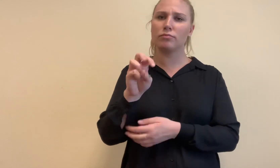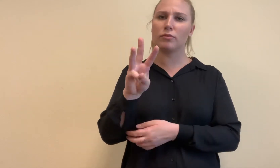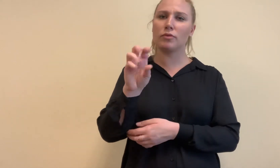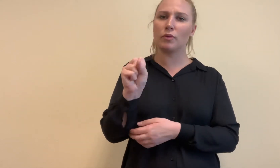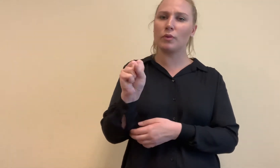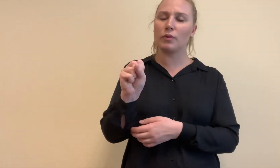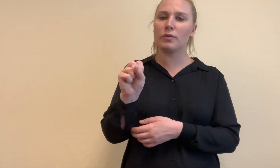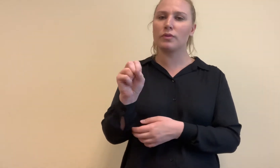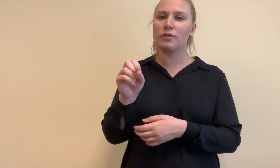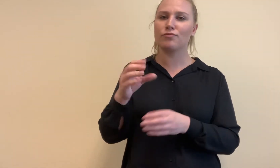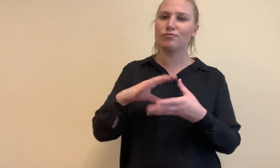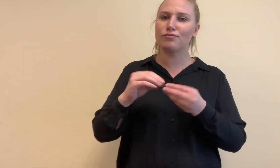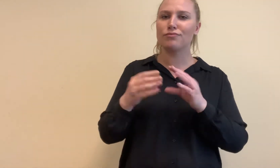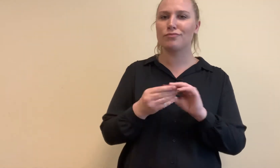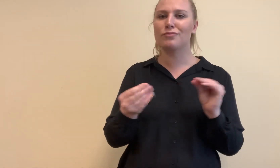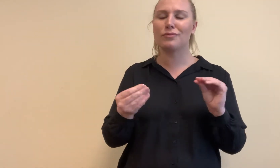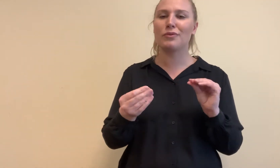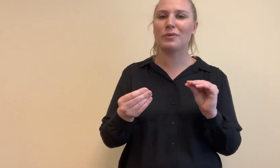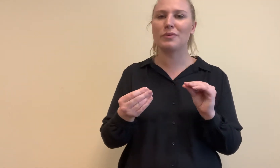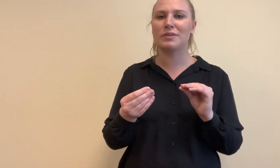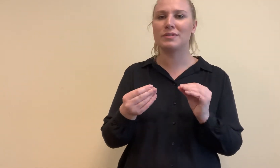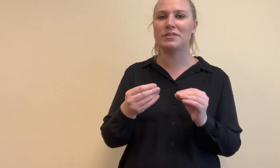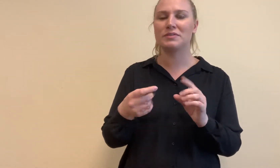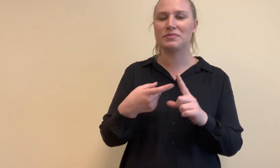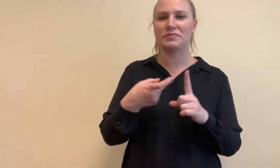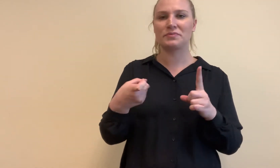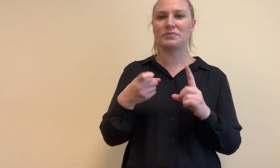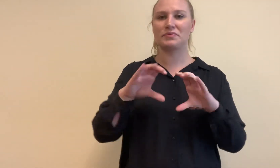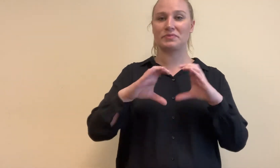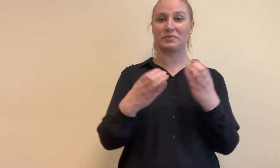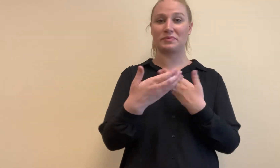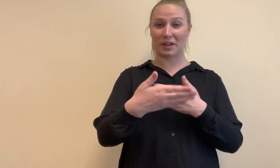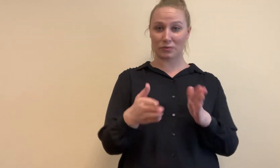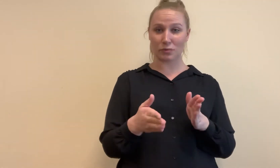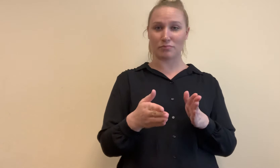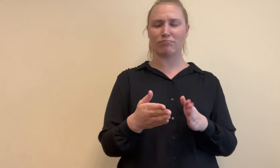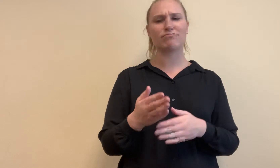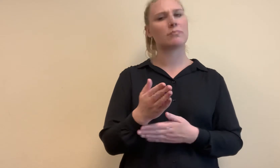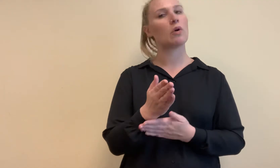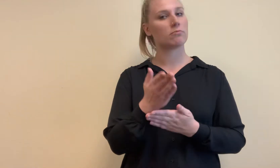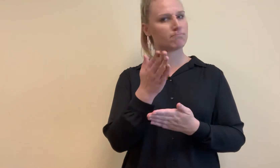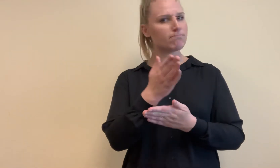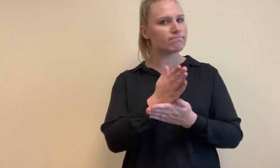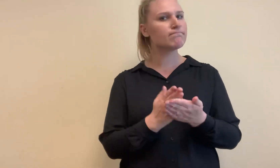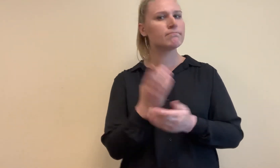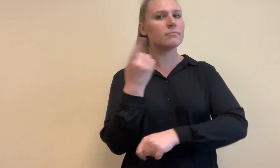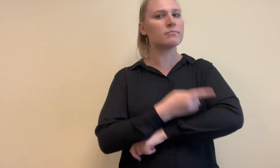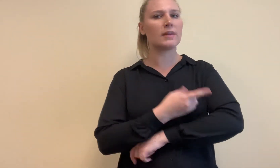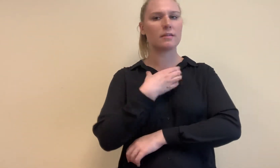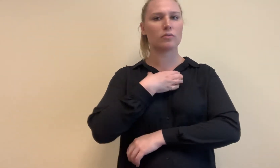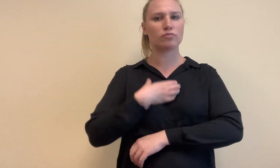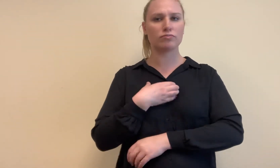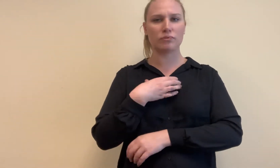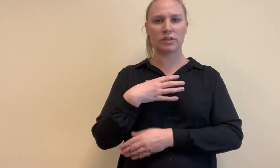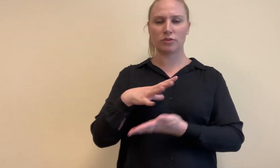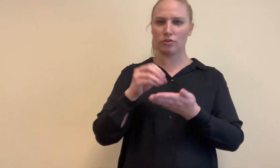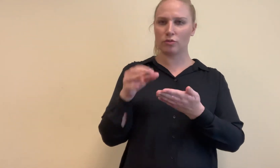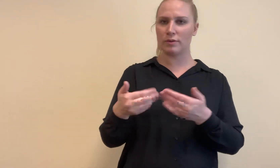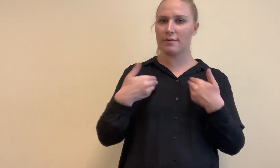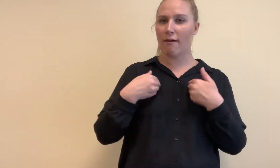certainly there are days I wished subject knowledge was a little higher, the one thing that gives me hope every day